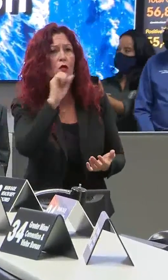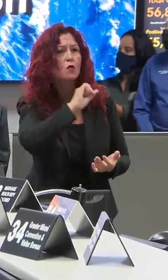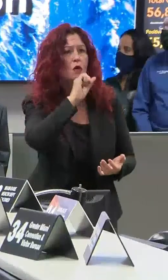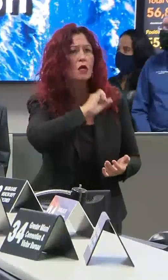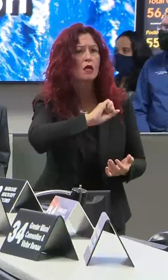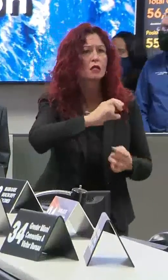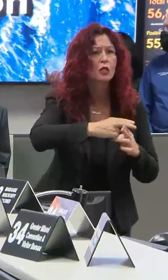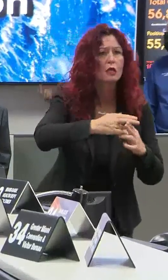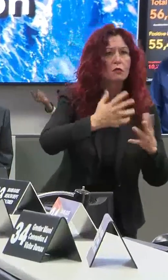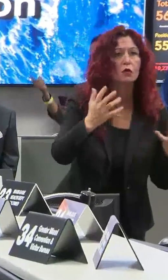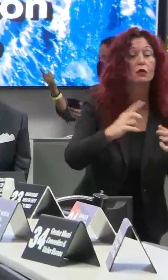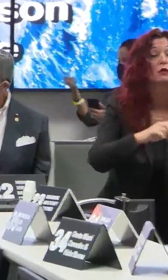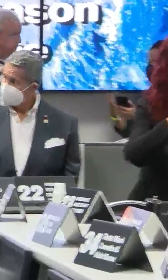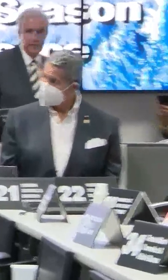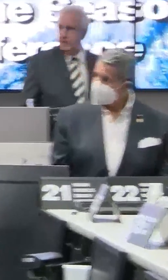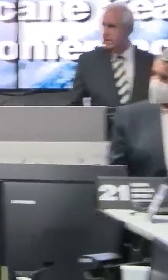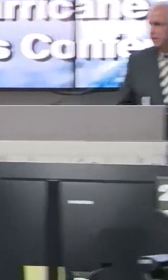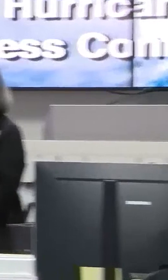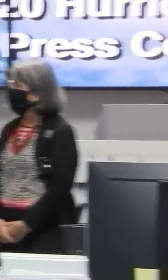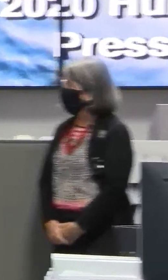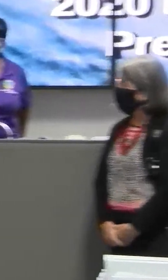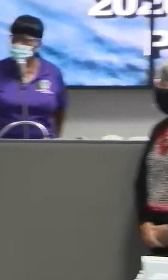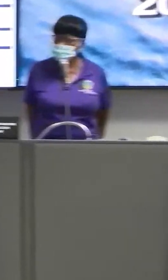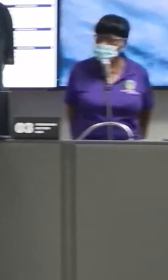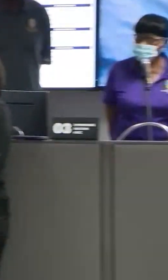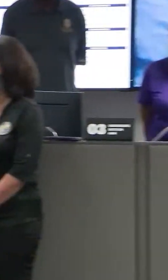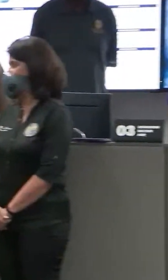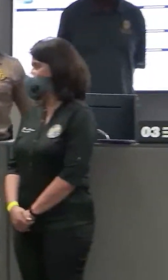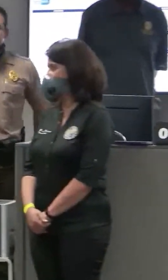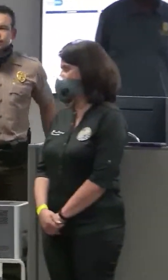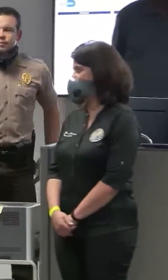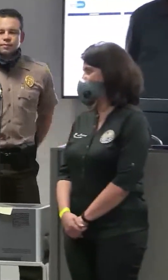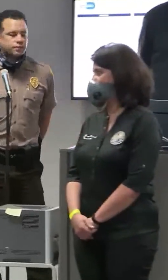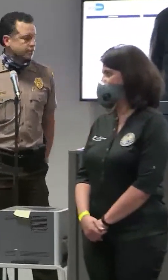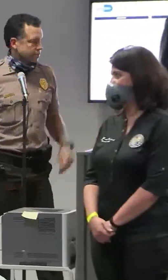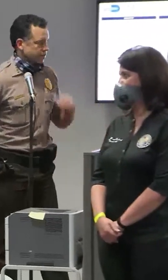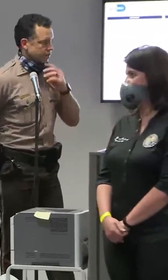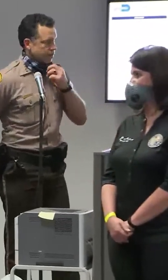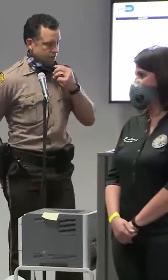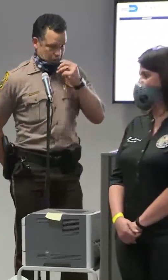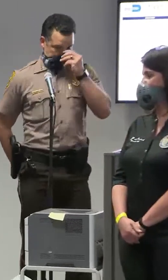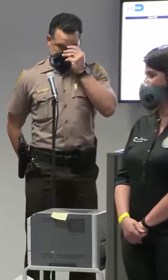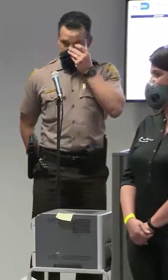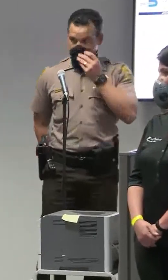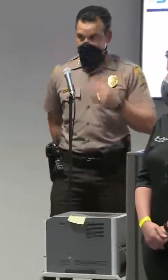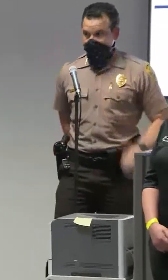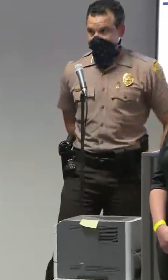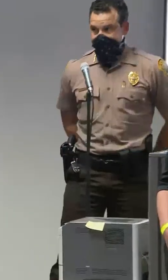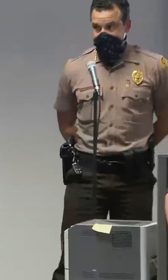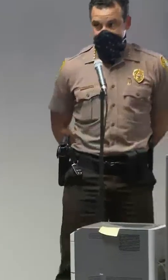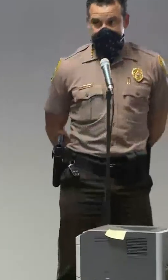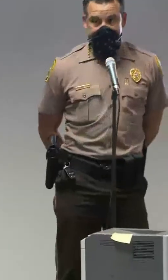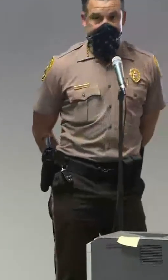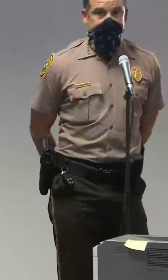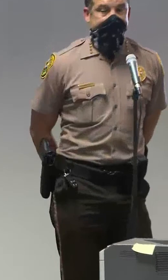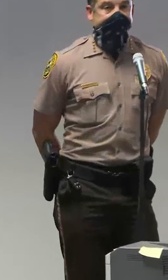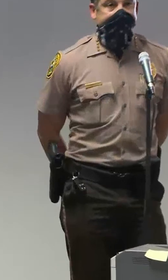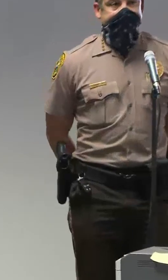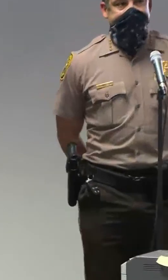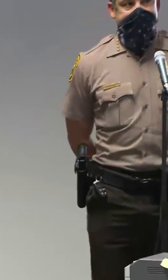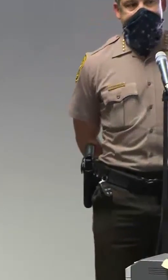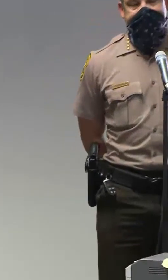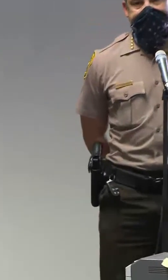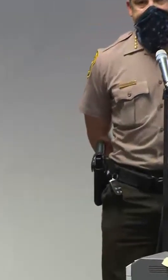My name, I'm 29, and I was on the sidelines, as part of the